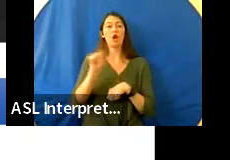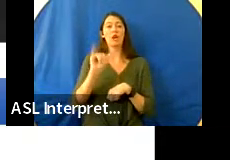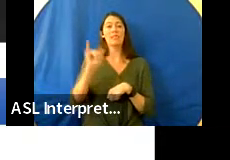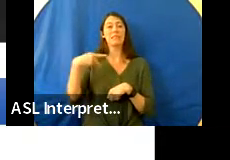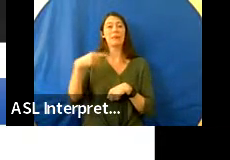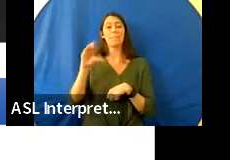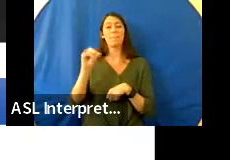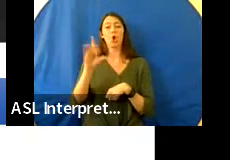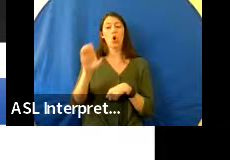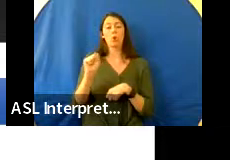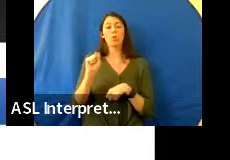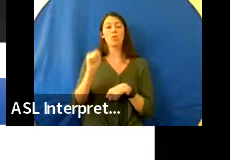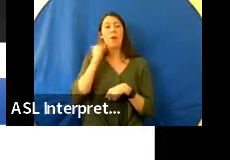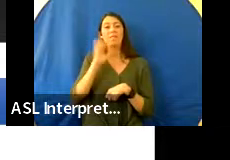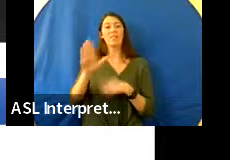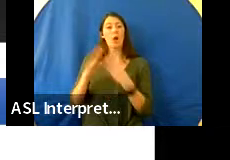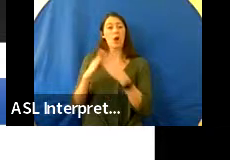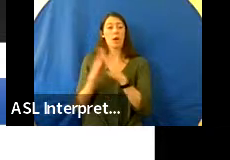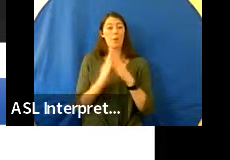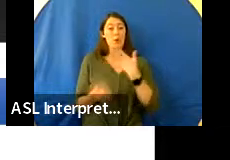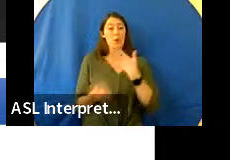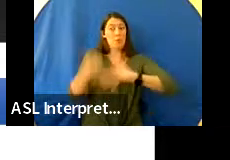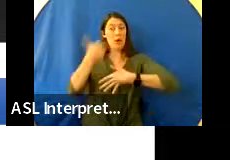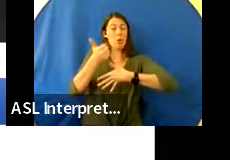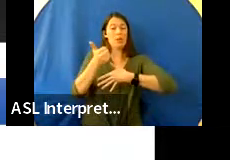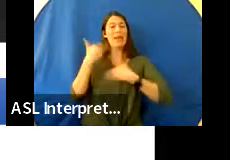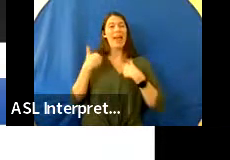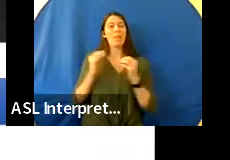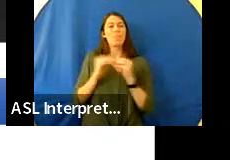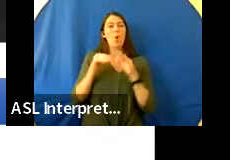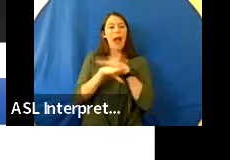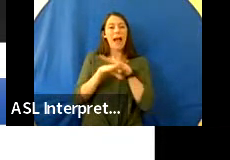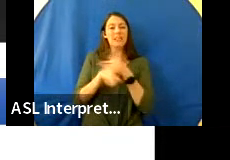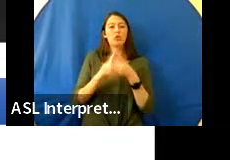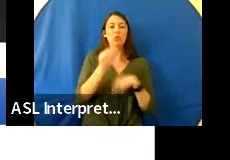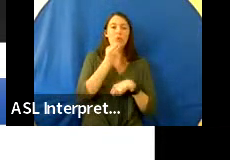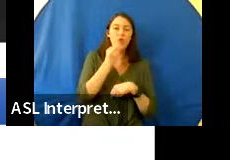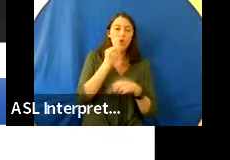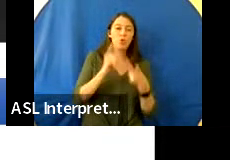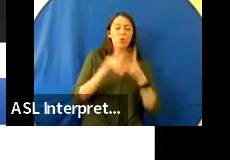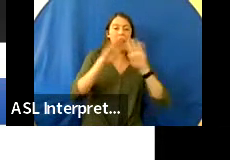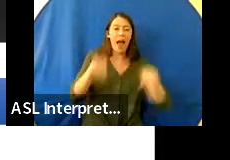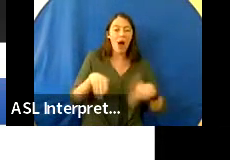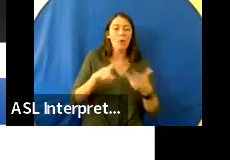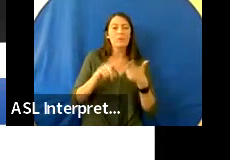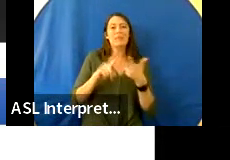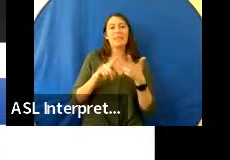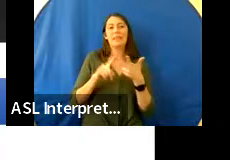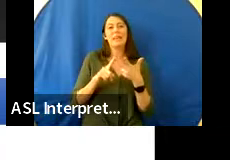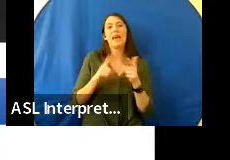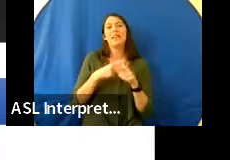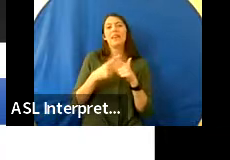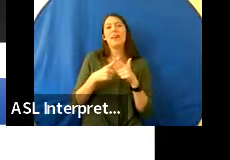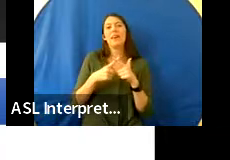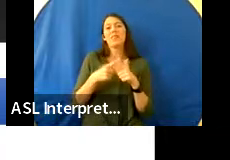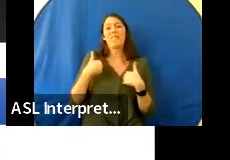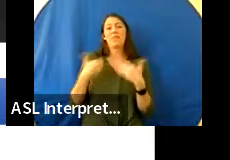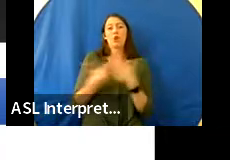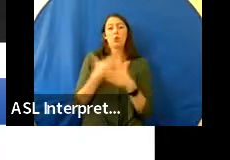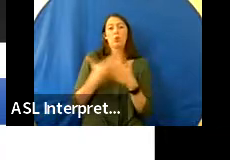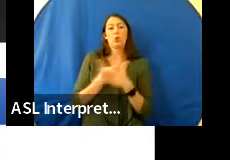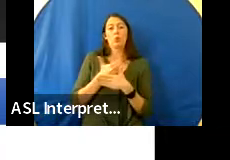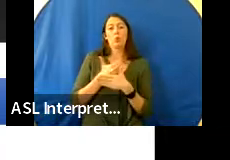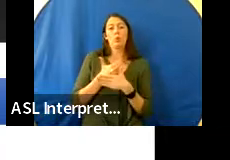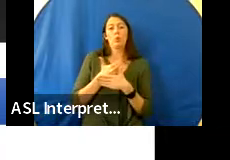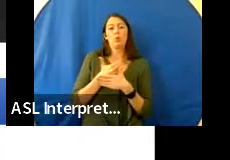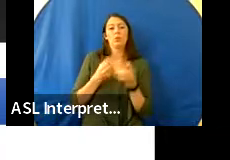access to resources, for example, food, housing, the ARCH stipend that has recently been rolled out. So that continues to be a priority for